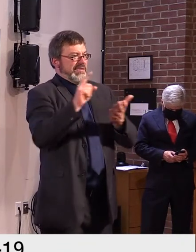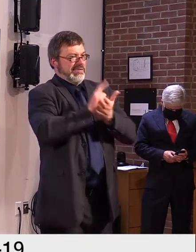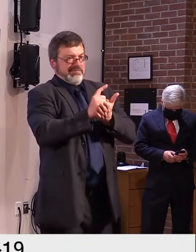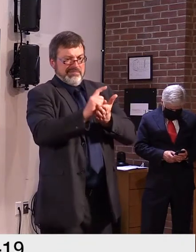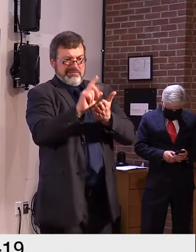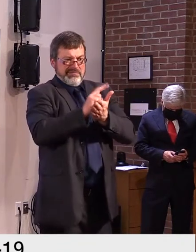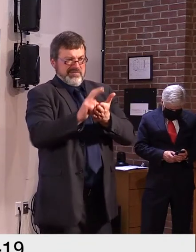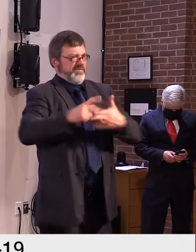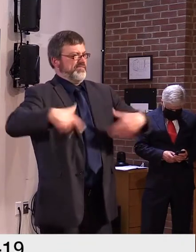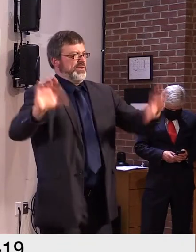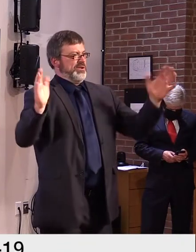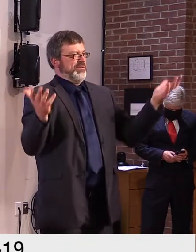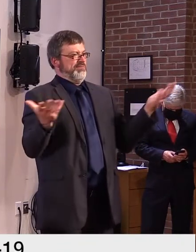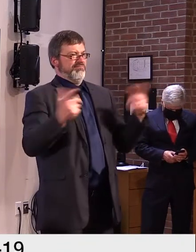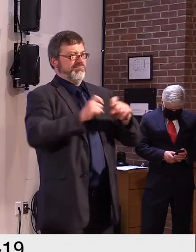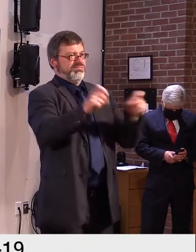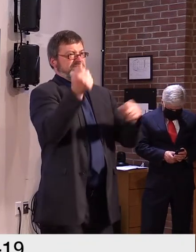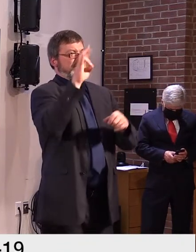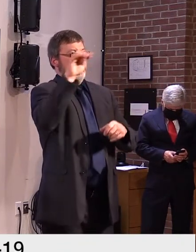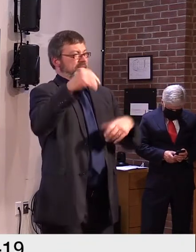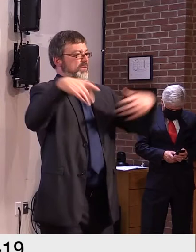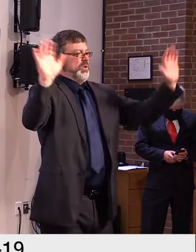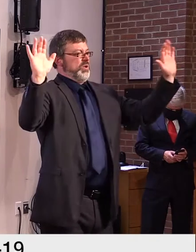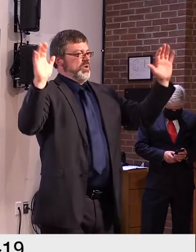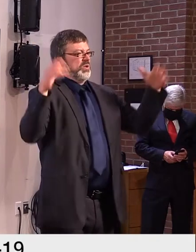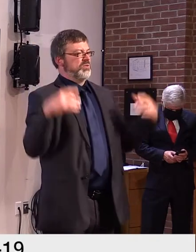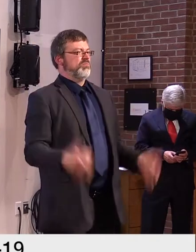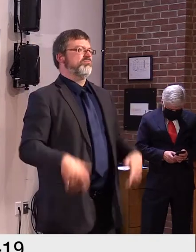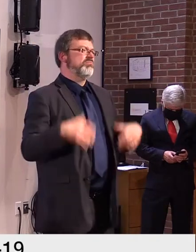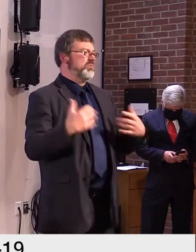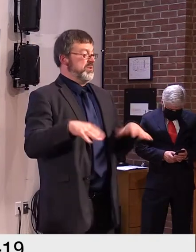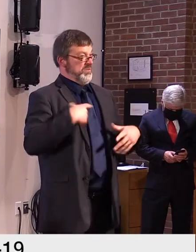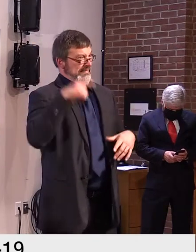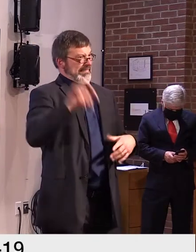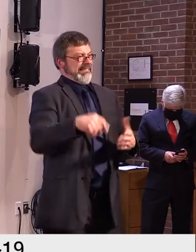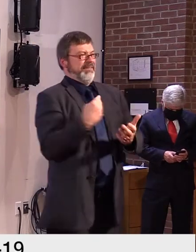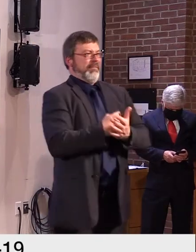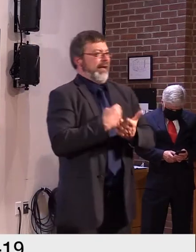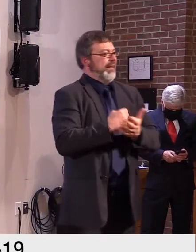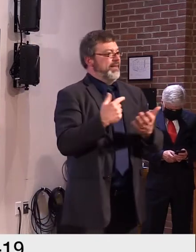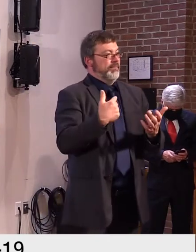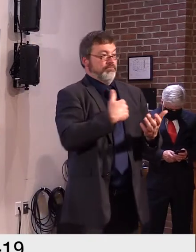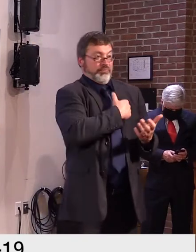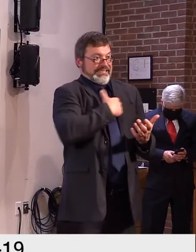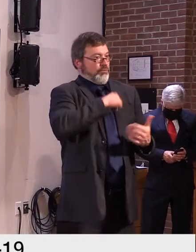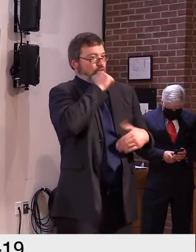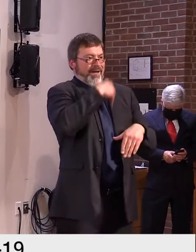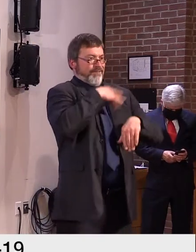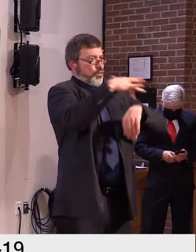money that would have to be provided, and we just simply don't have the resources to do that.